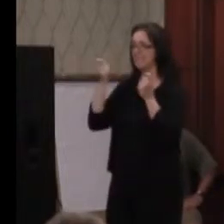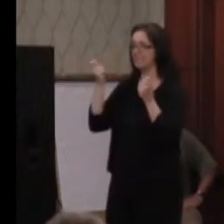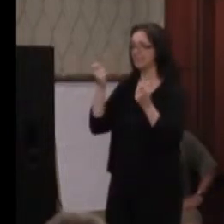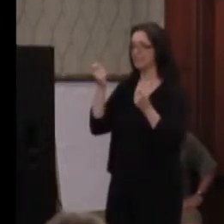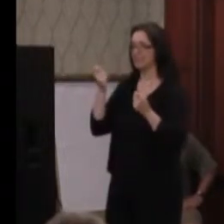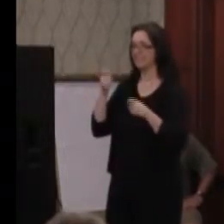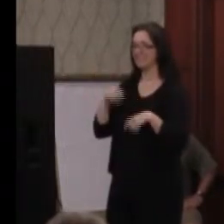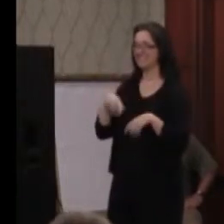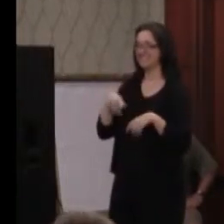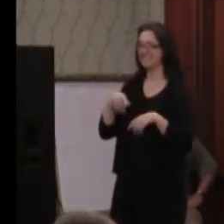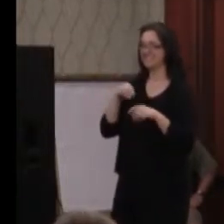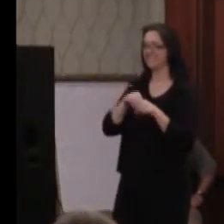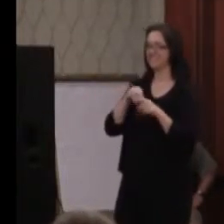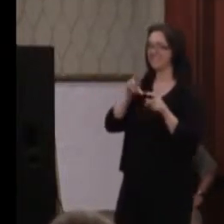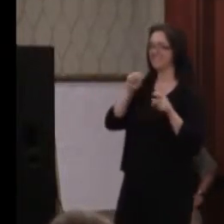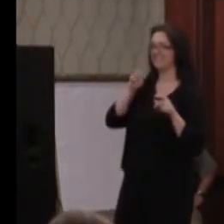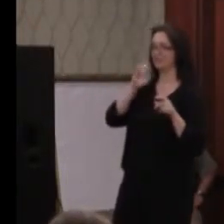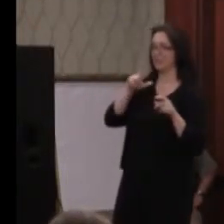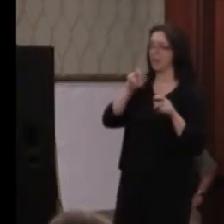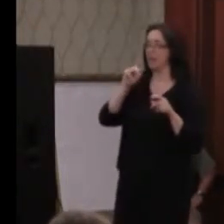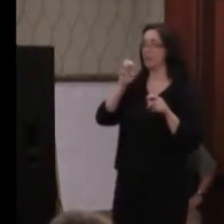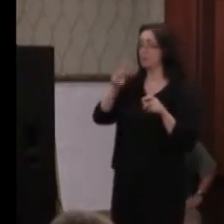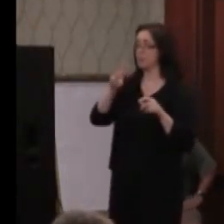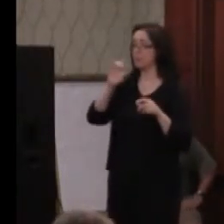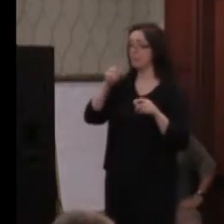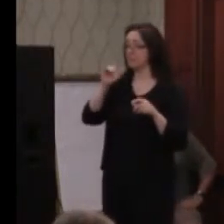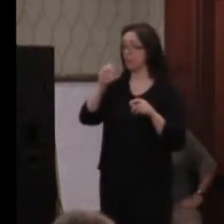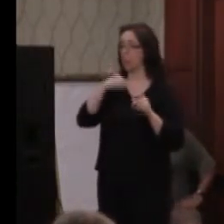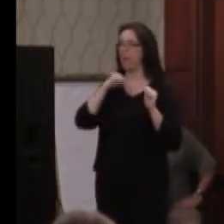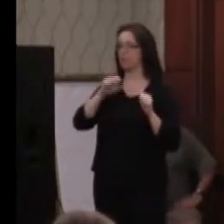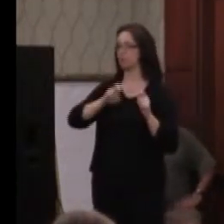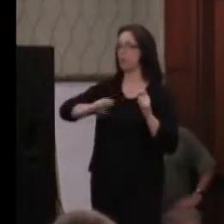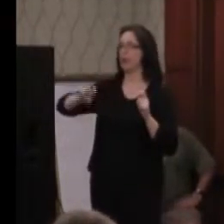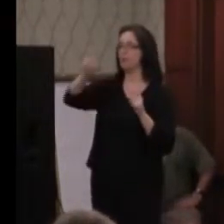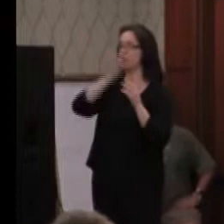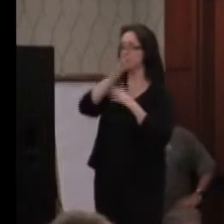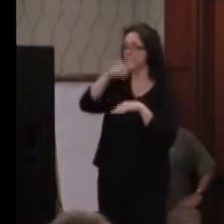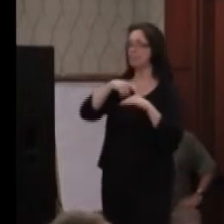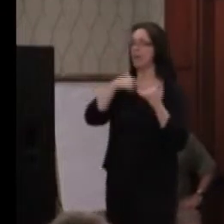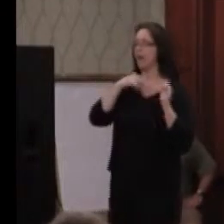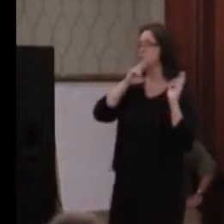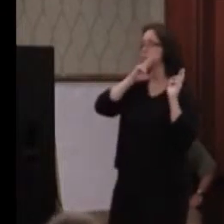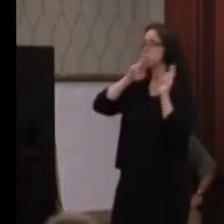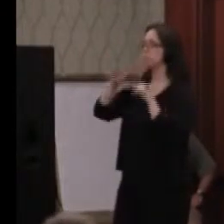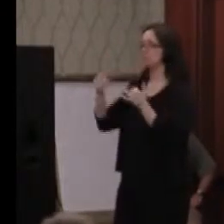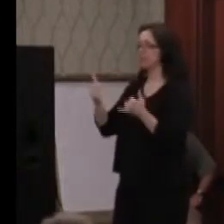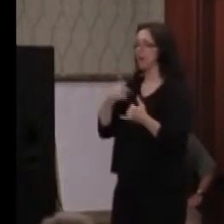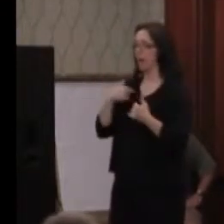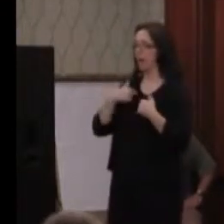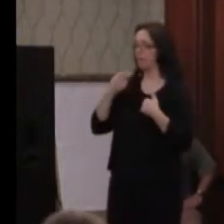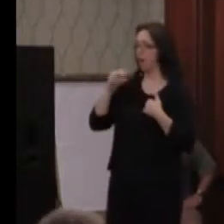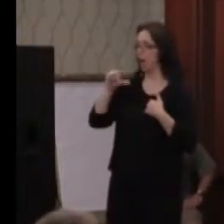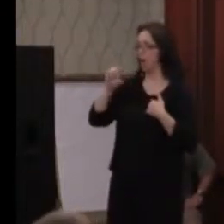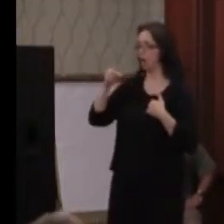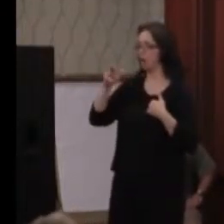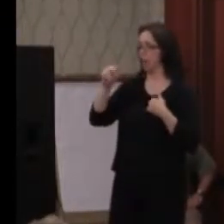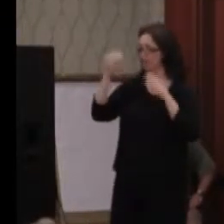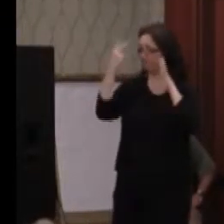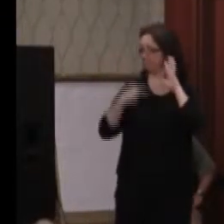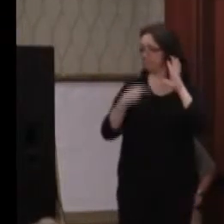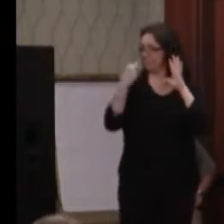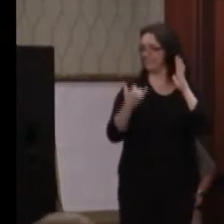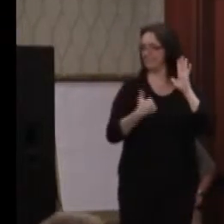in Roswell, New Mexico, I am able to travel through time, and I am reporting back to you, I'm actually a hologram, I'm reporting back to